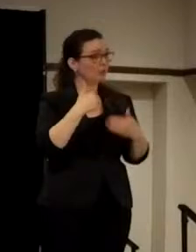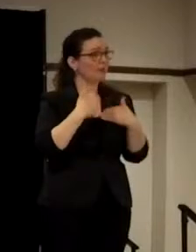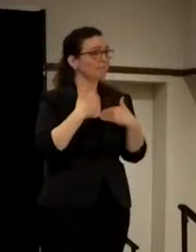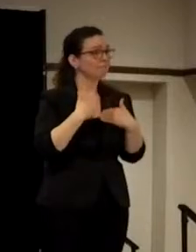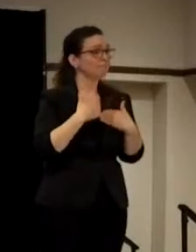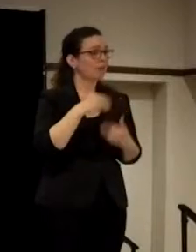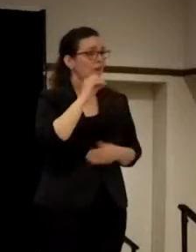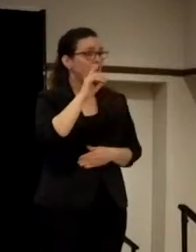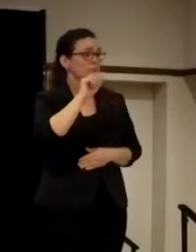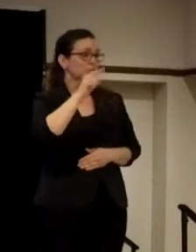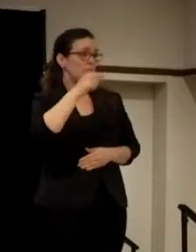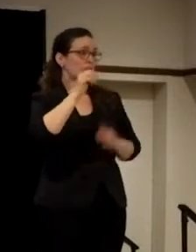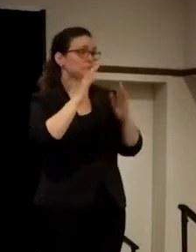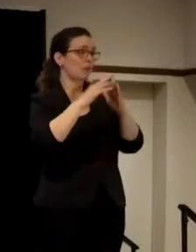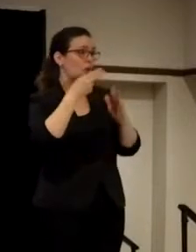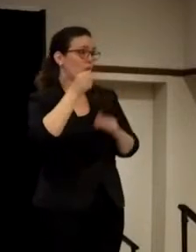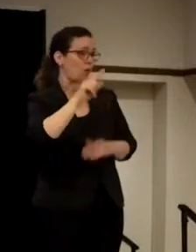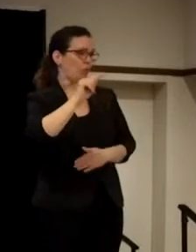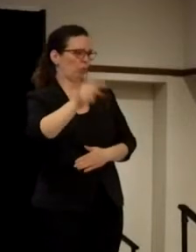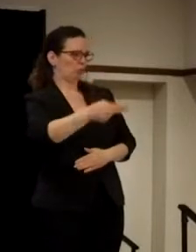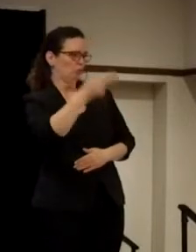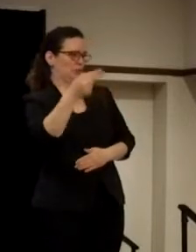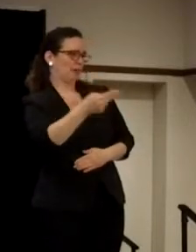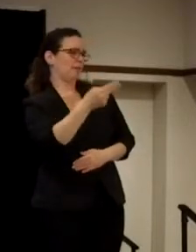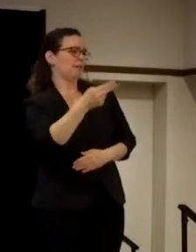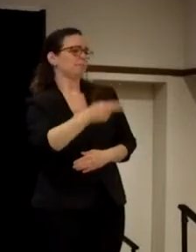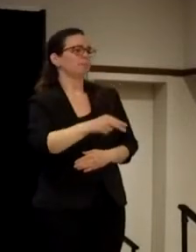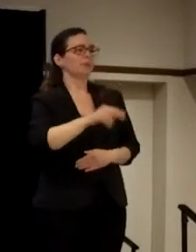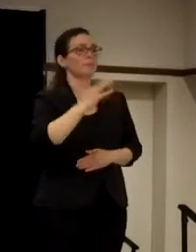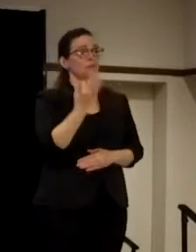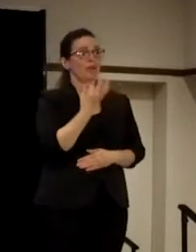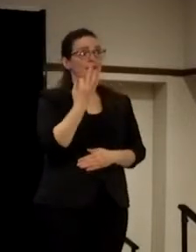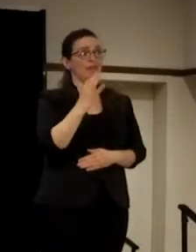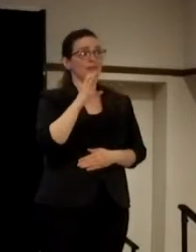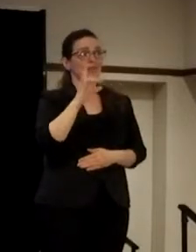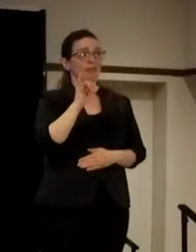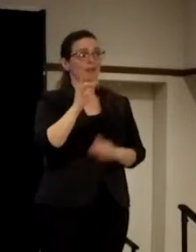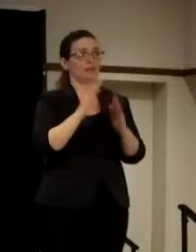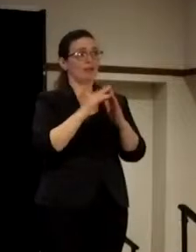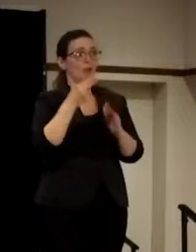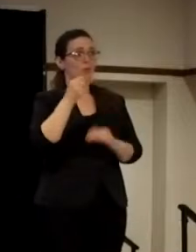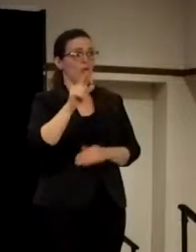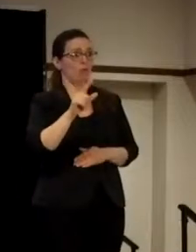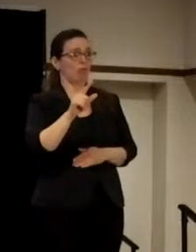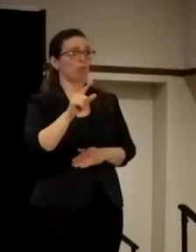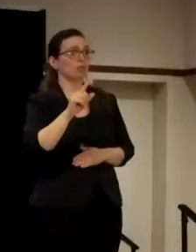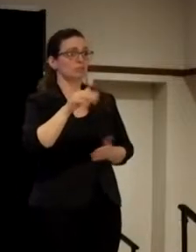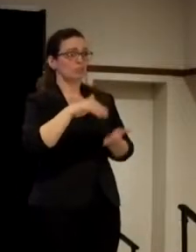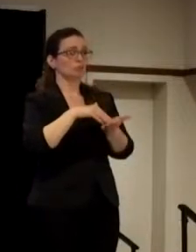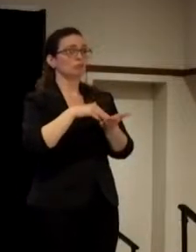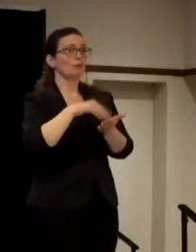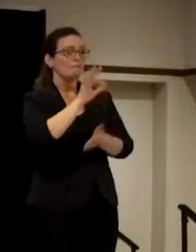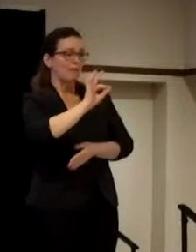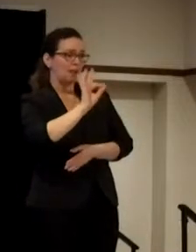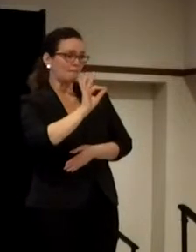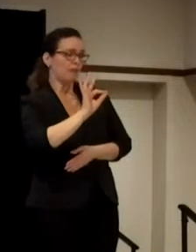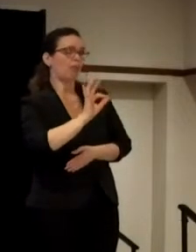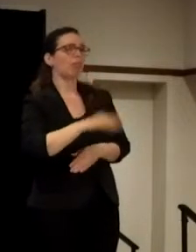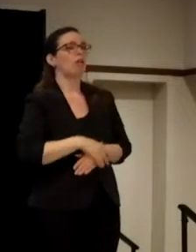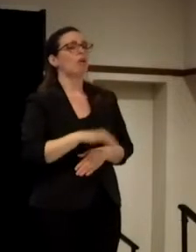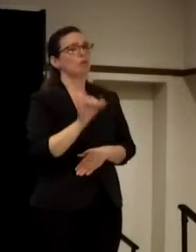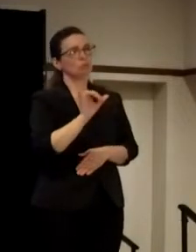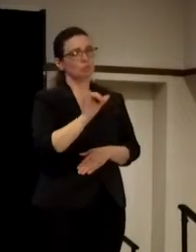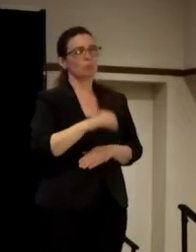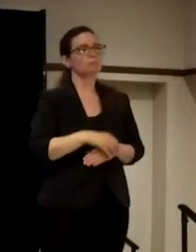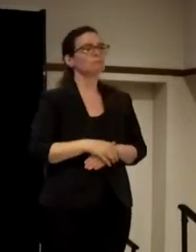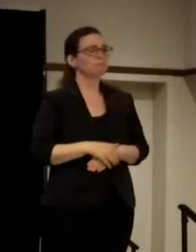that the state legislature and the governor have agreed on raising a lot of taxes, a lot of new revenue. Certainly, if you're going